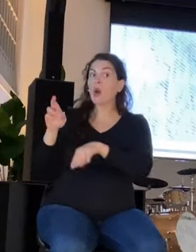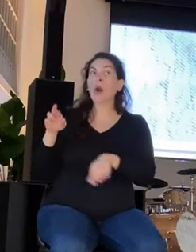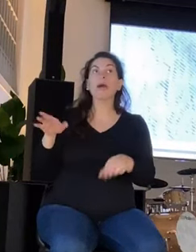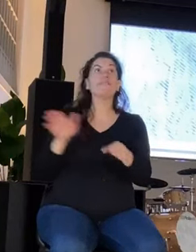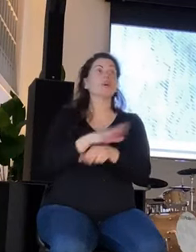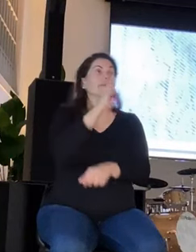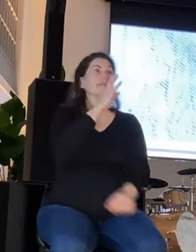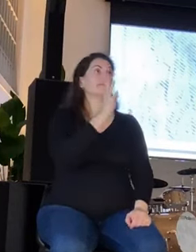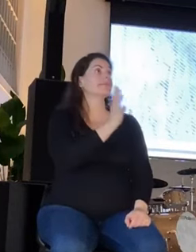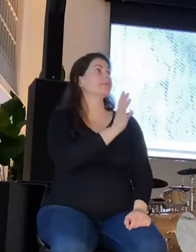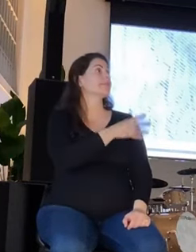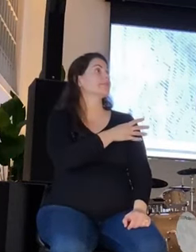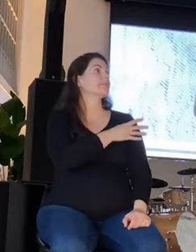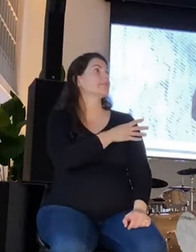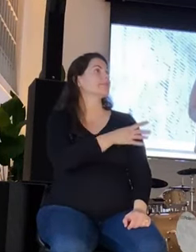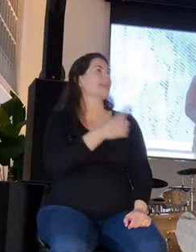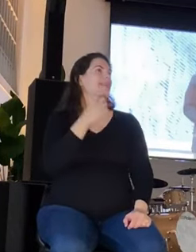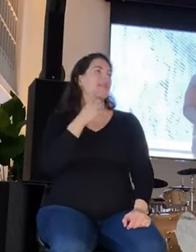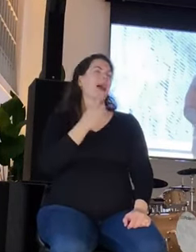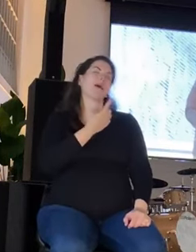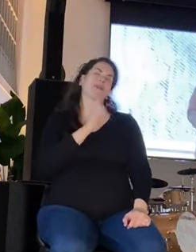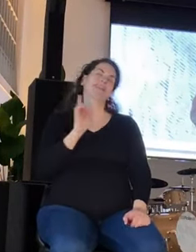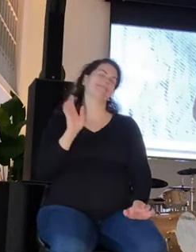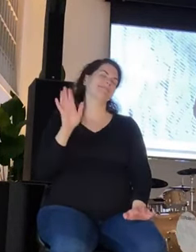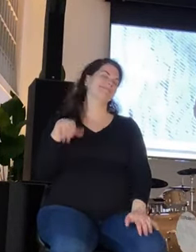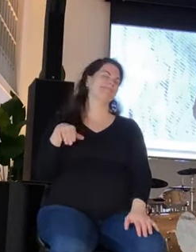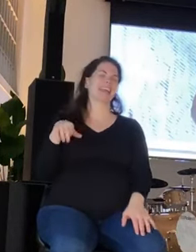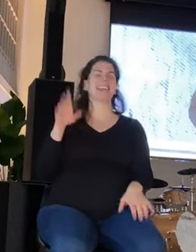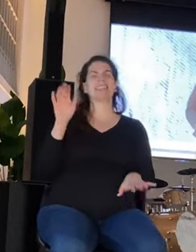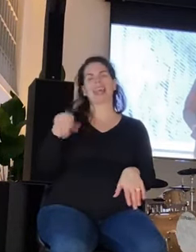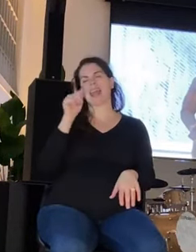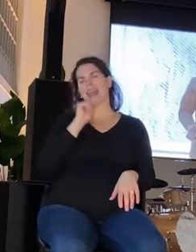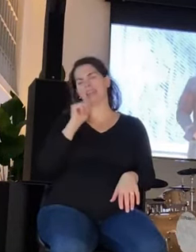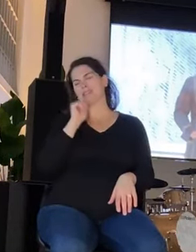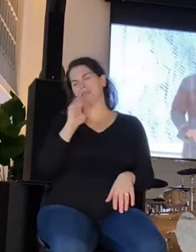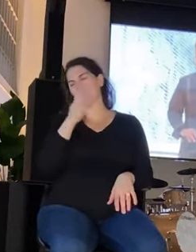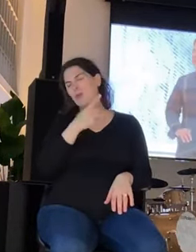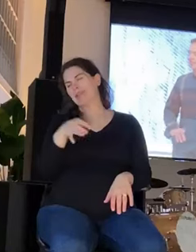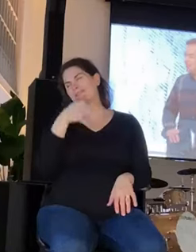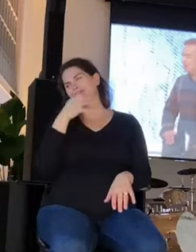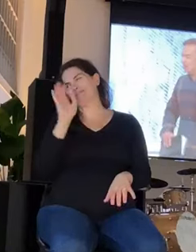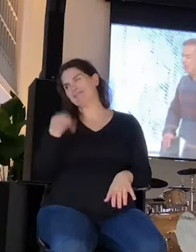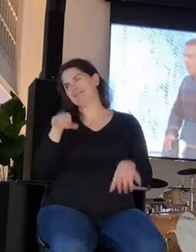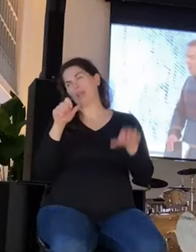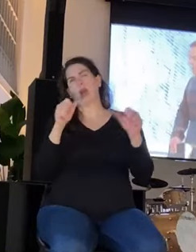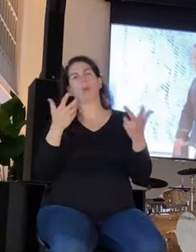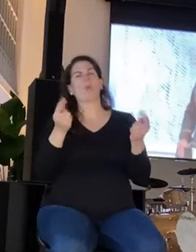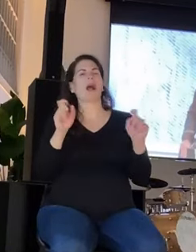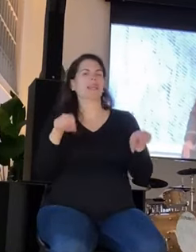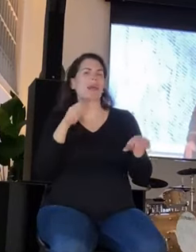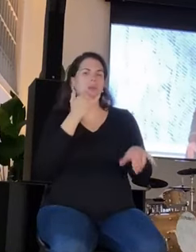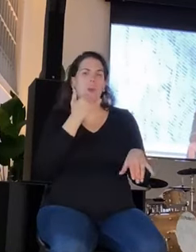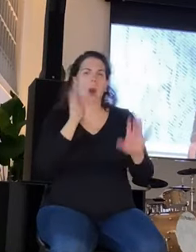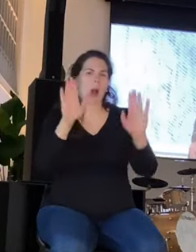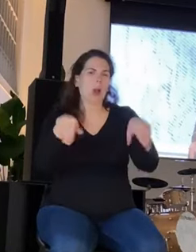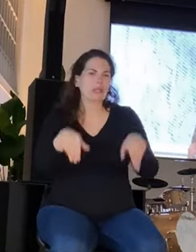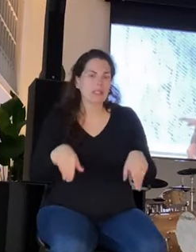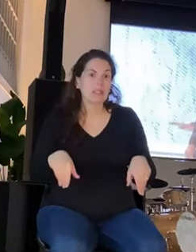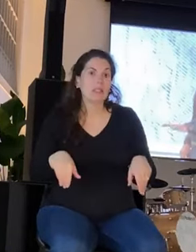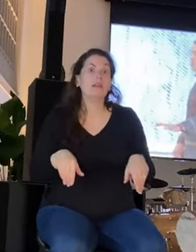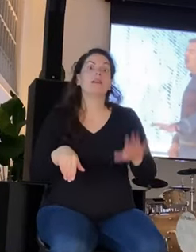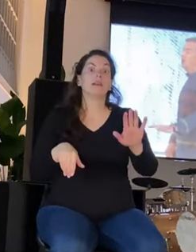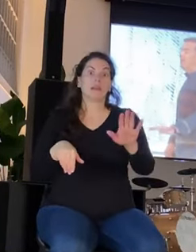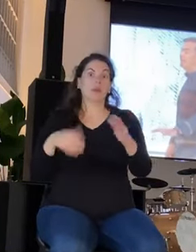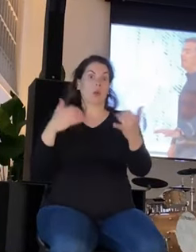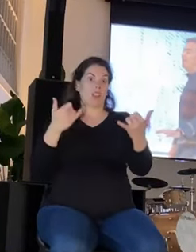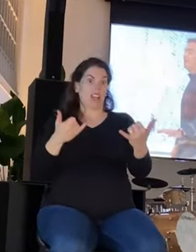completely ignored them and thought we knew better or could handle it. What possibly could go wrong? Well,